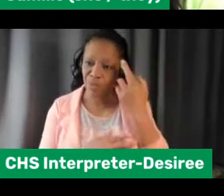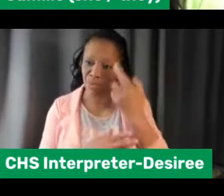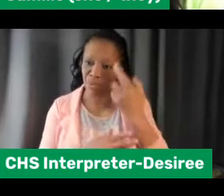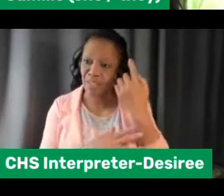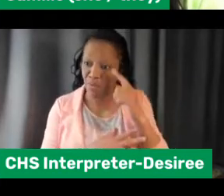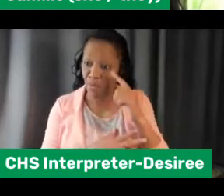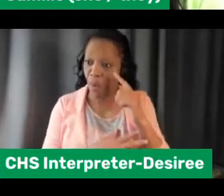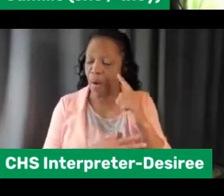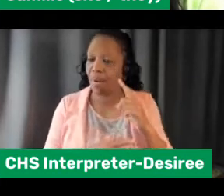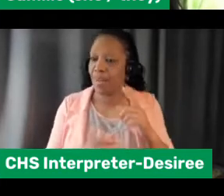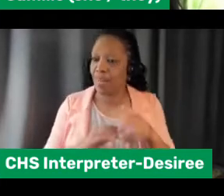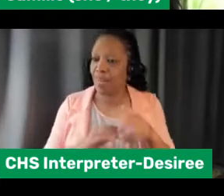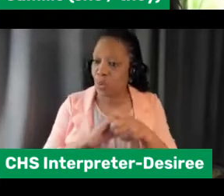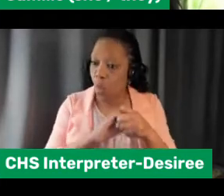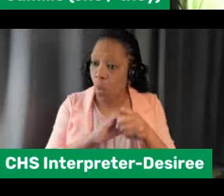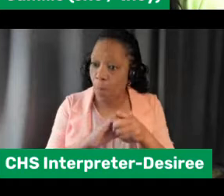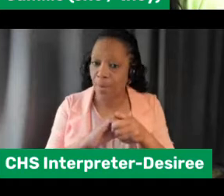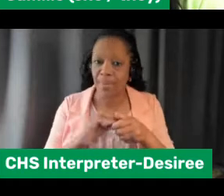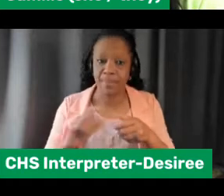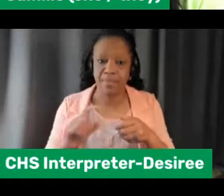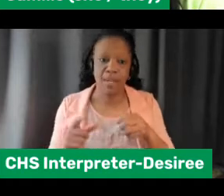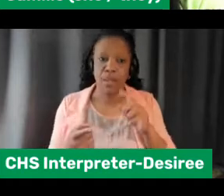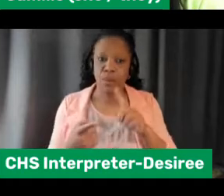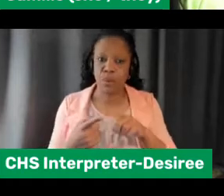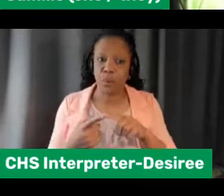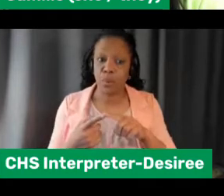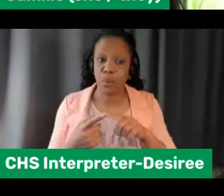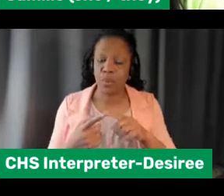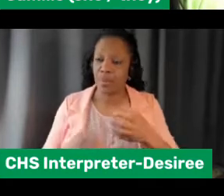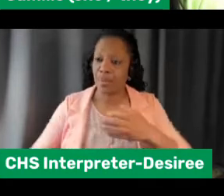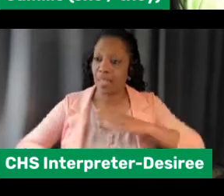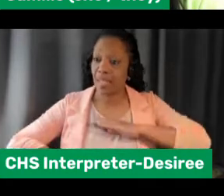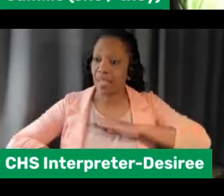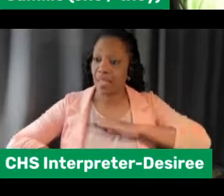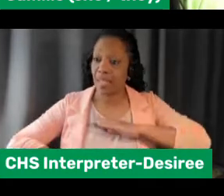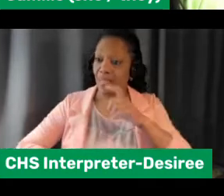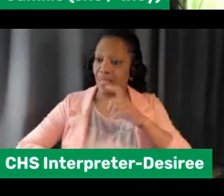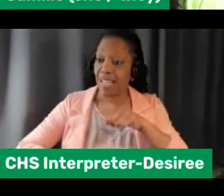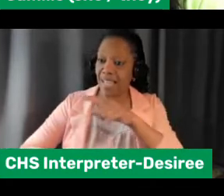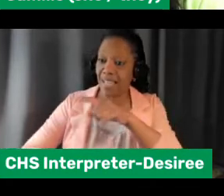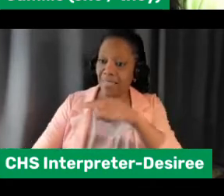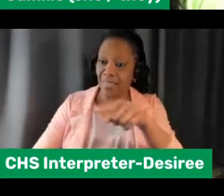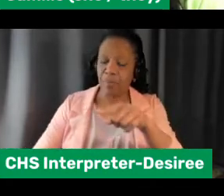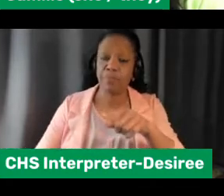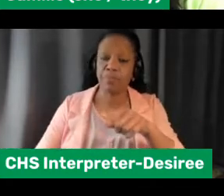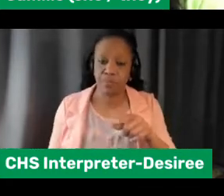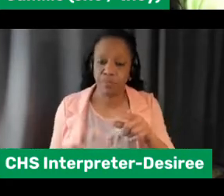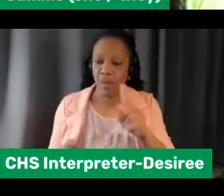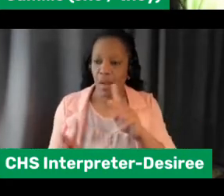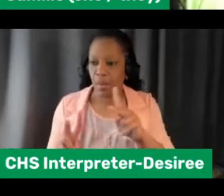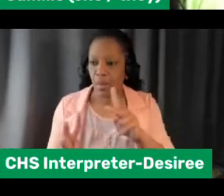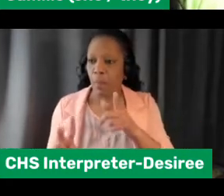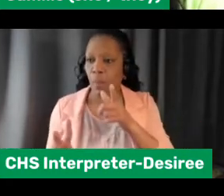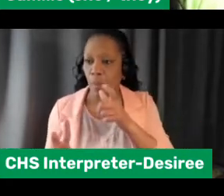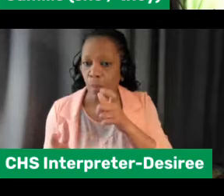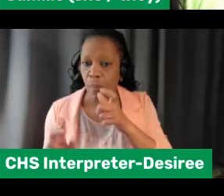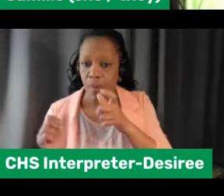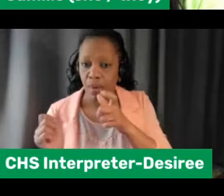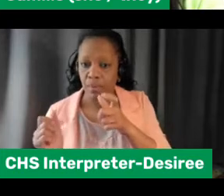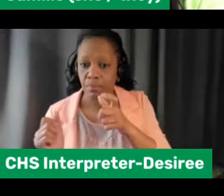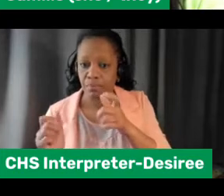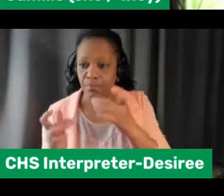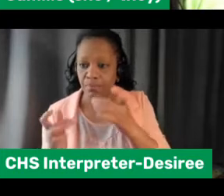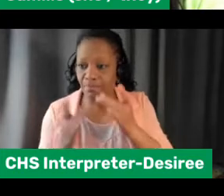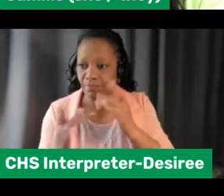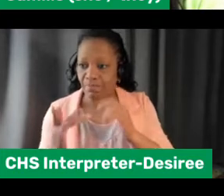in solidarity. And so many of these cooperatives really took that time to meet the